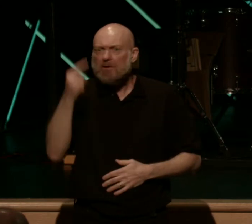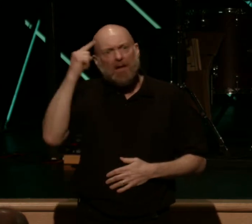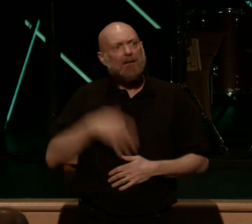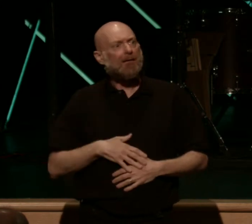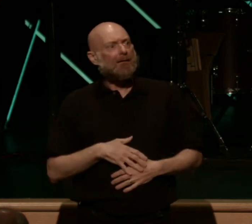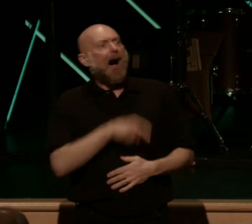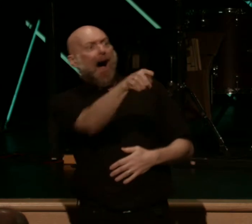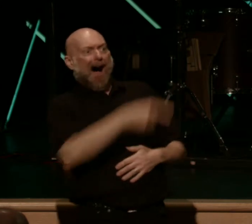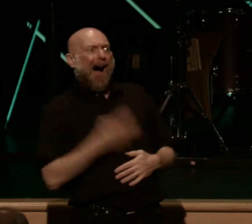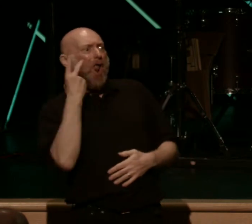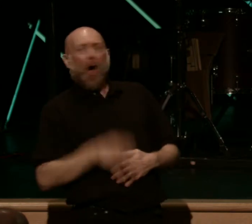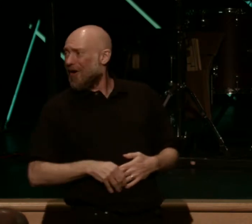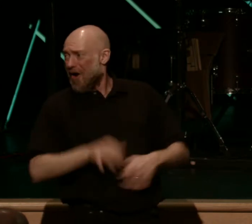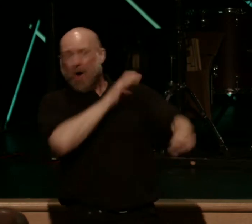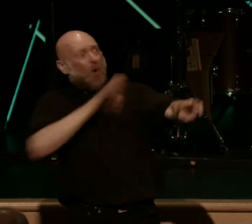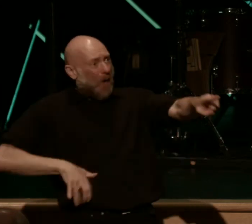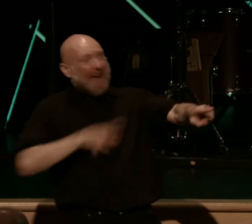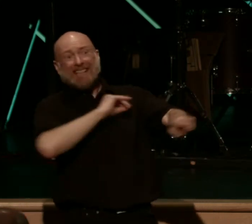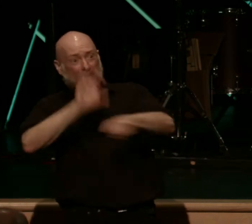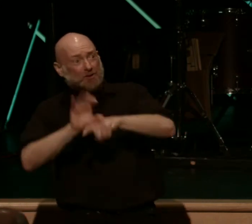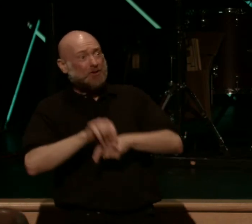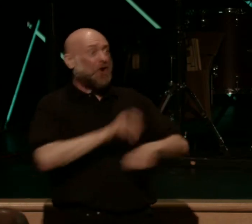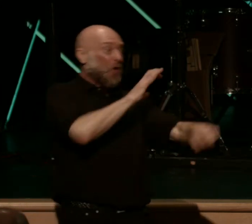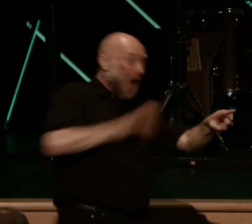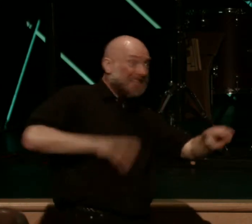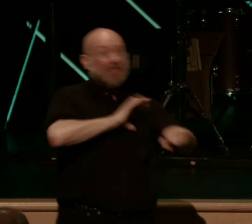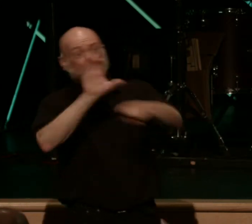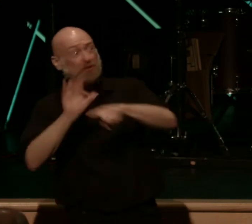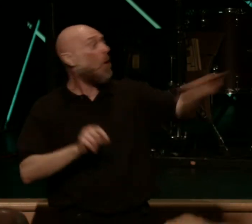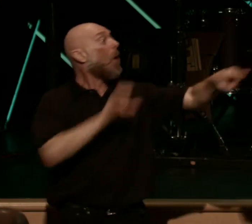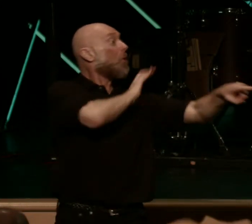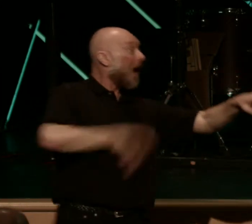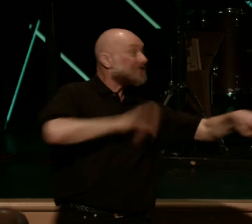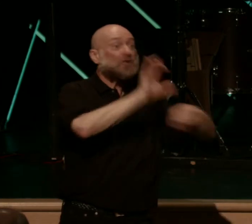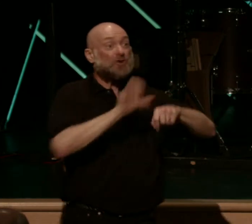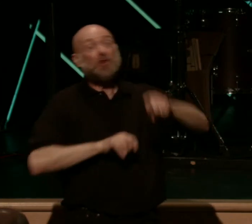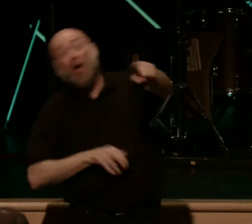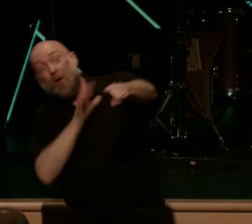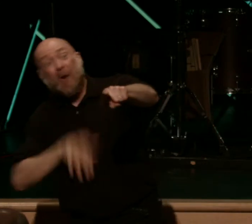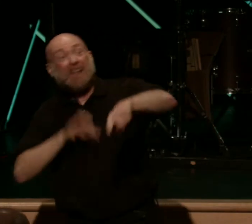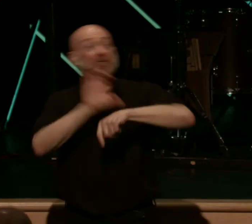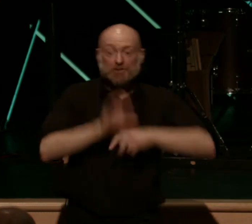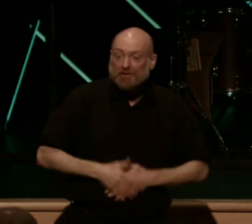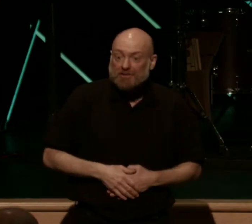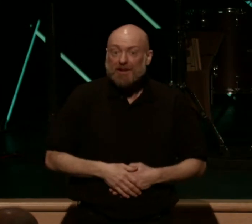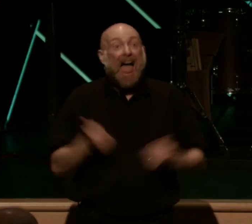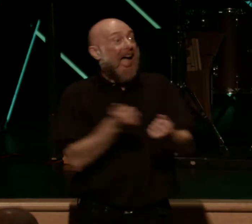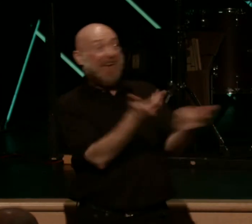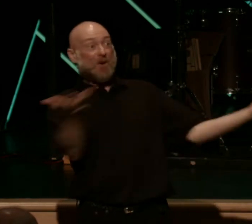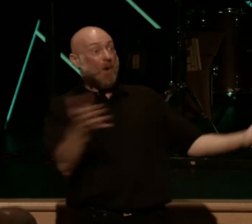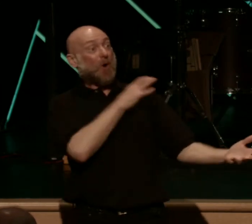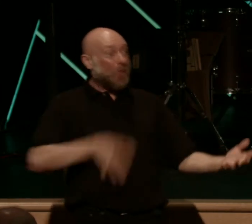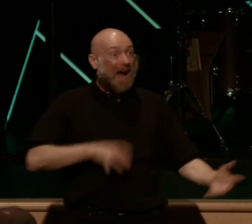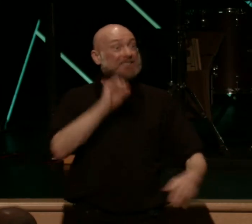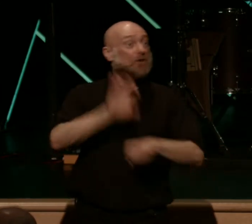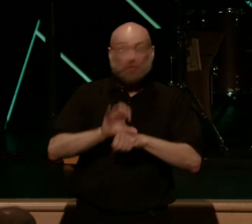look, Christ in the church, Christ in the church, Christ in the church, Christ in the church everywhere.